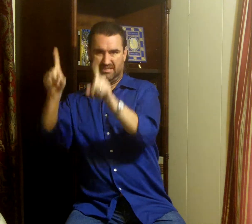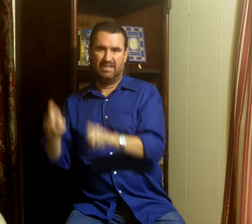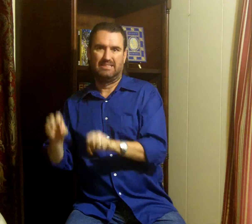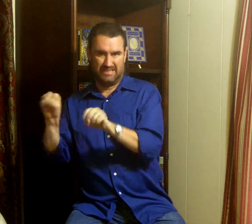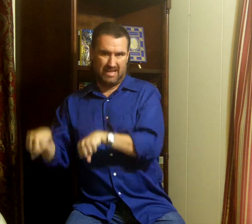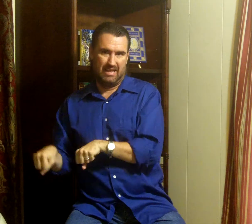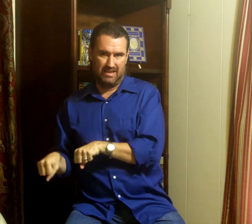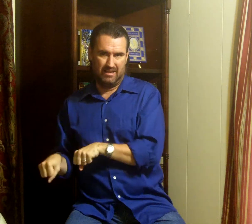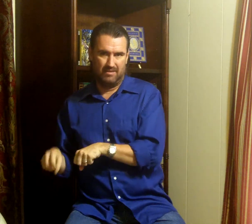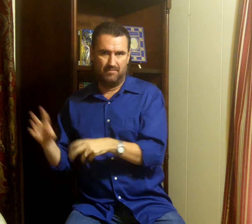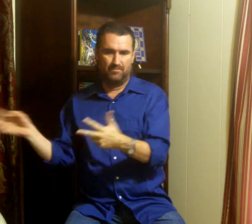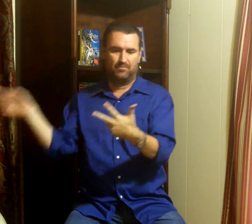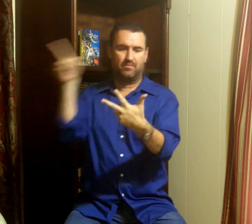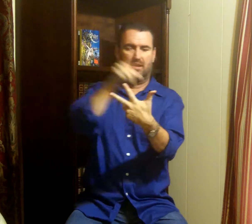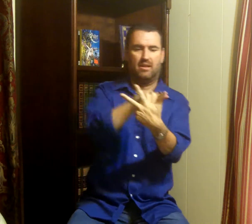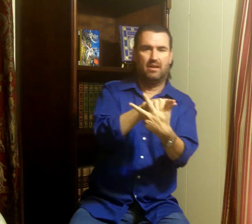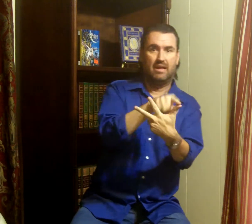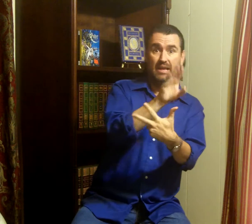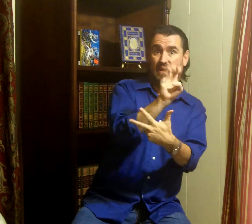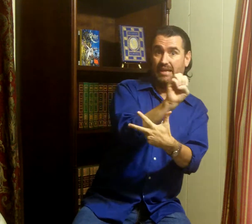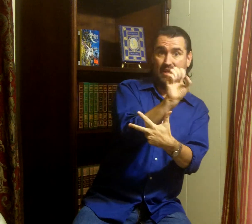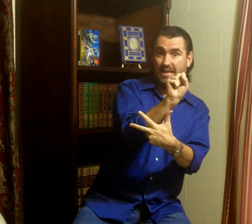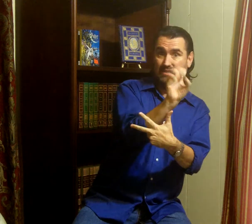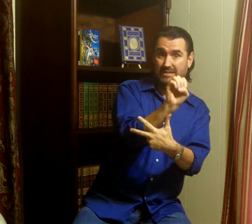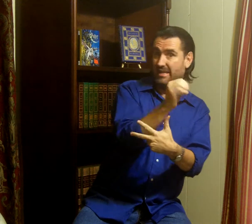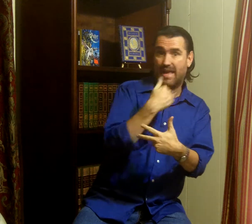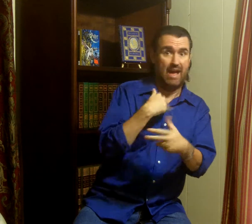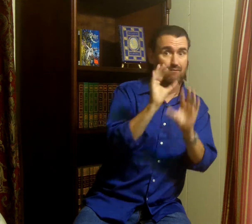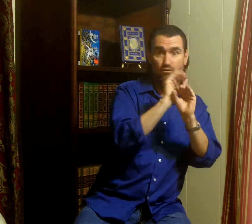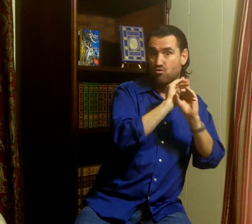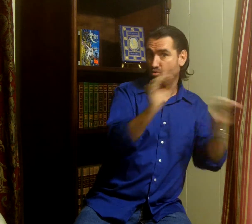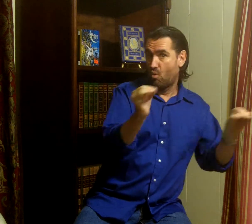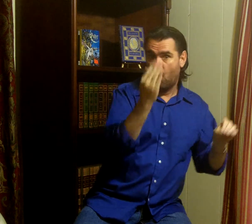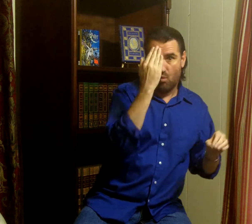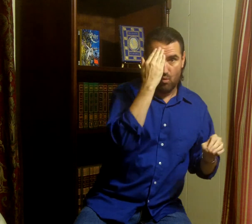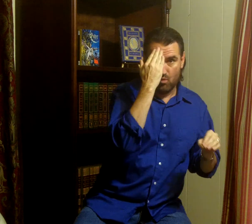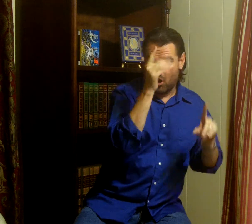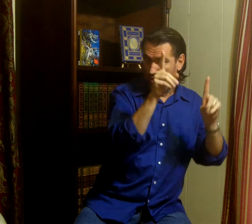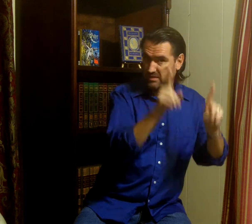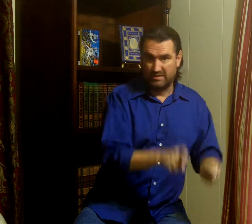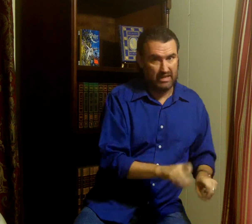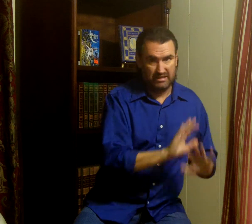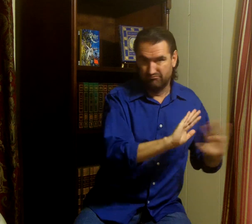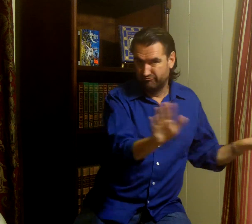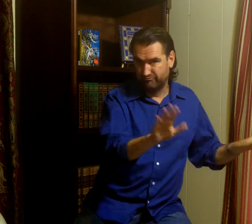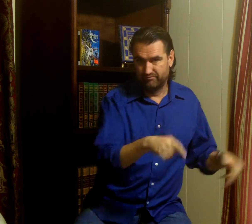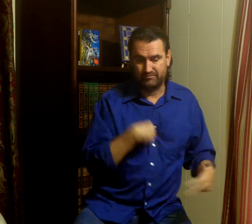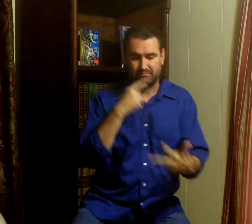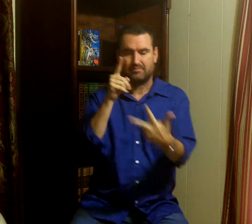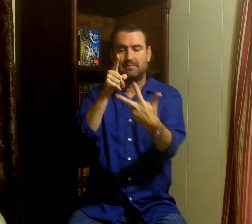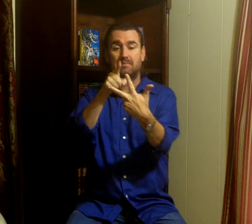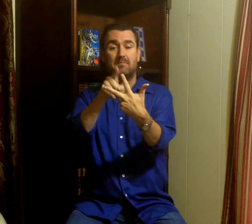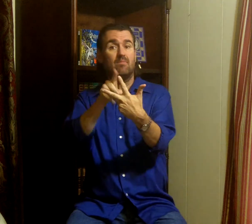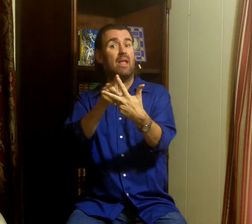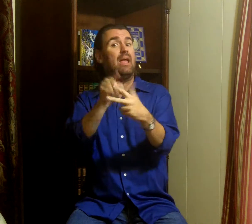ESSE actually has no knowledge exam related to their certification. EIPA has an optional knowledge